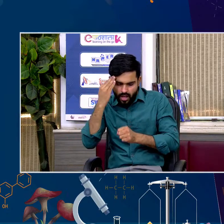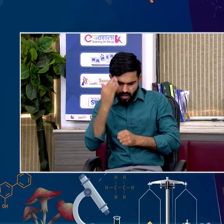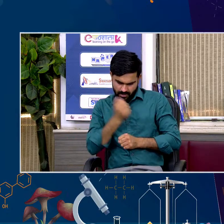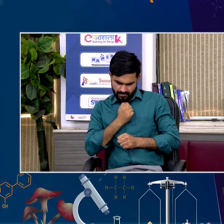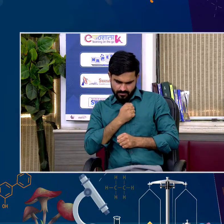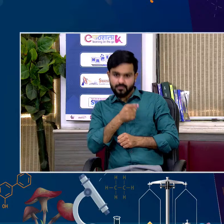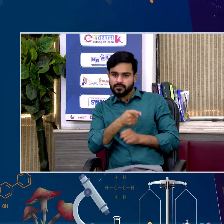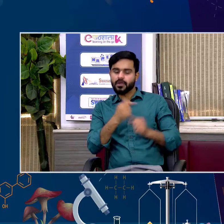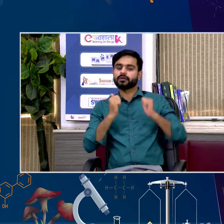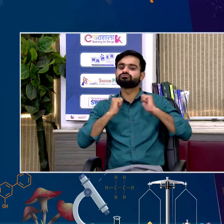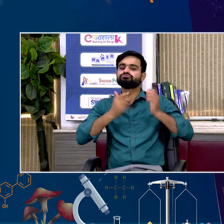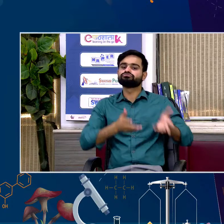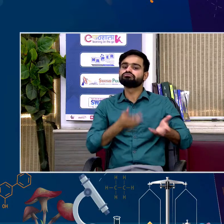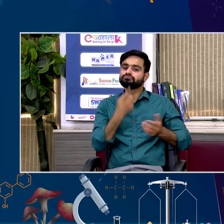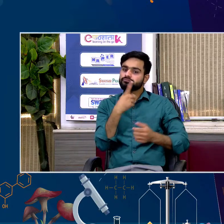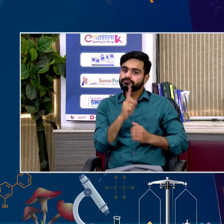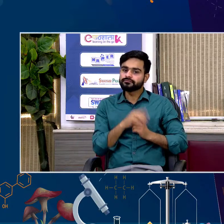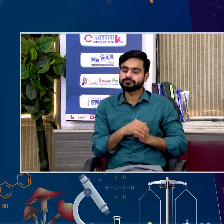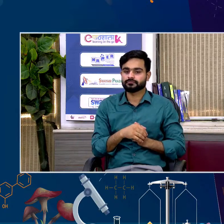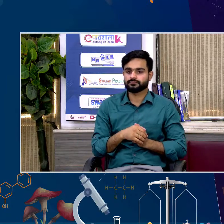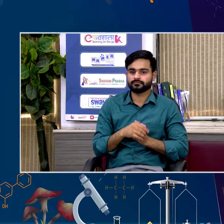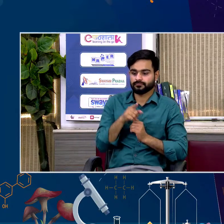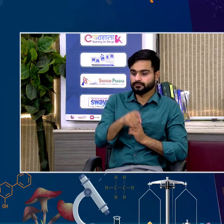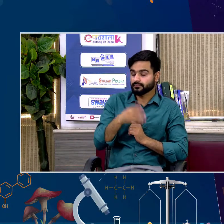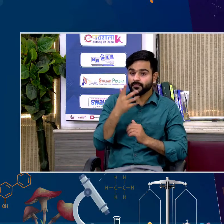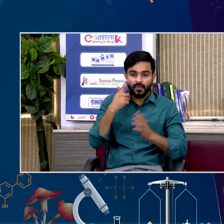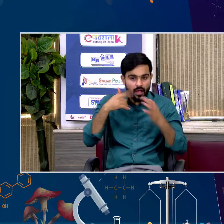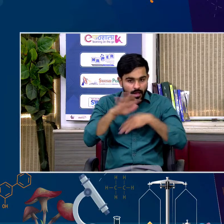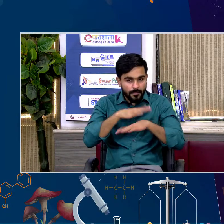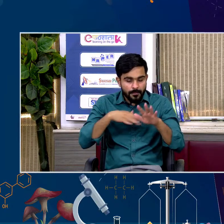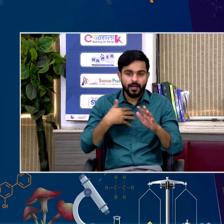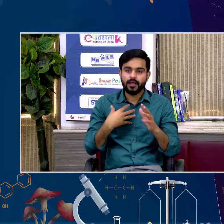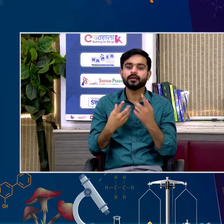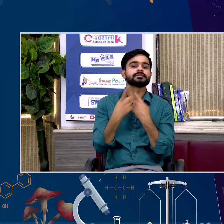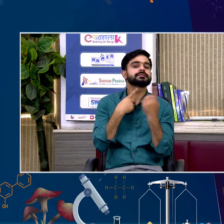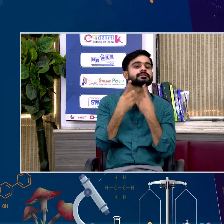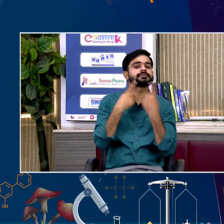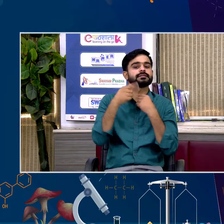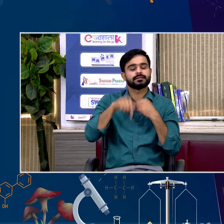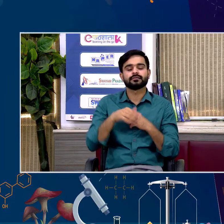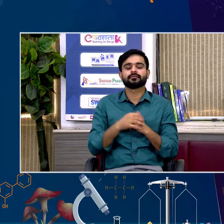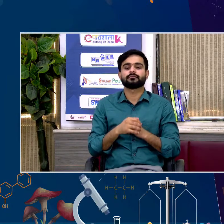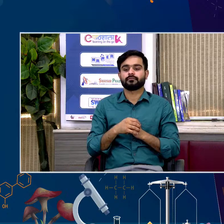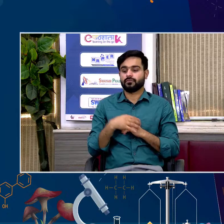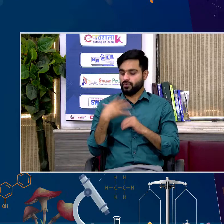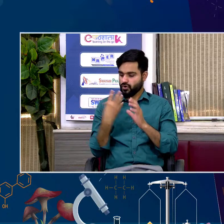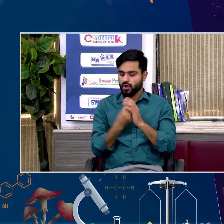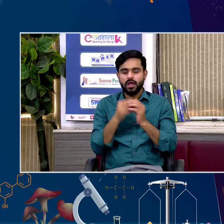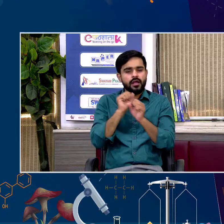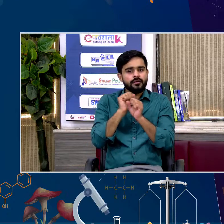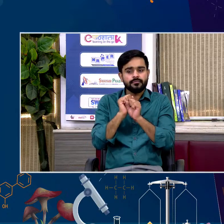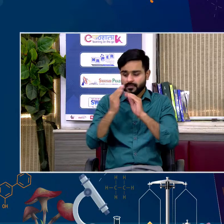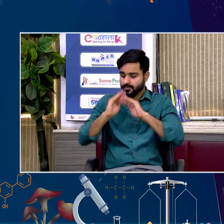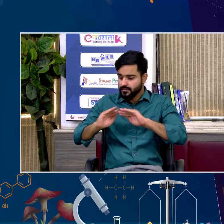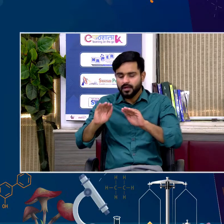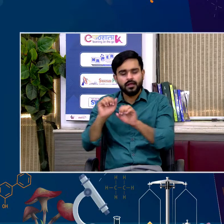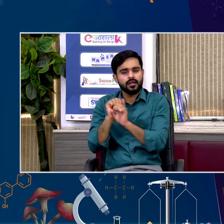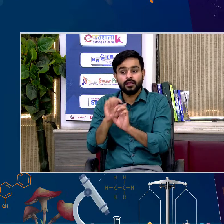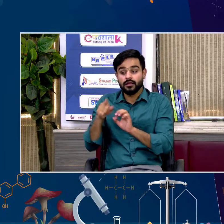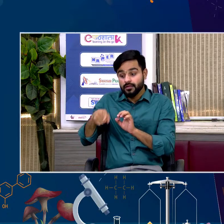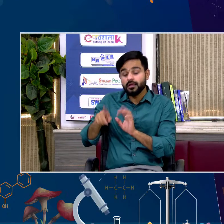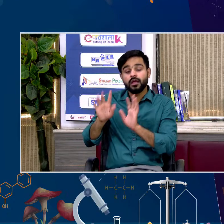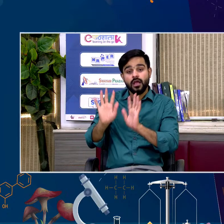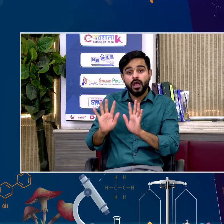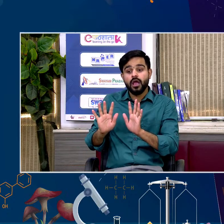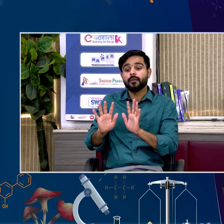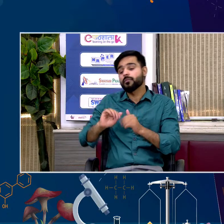place I'm going to sit, right? Now, these strategies that I'm talking about don't just work with autistic children, they work